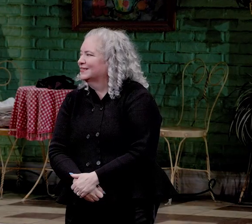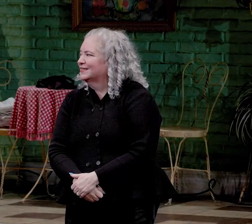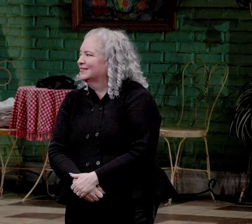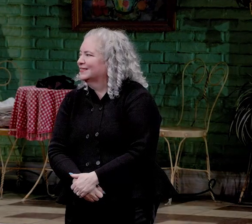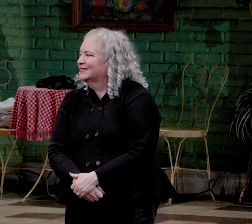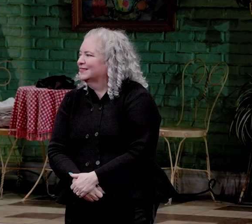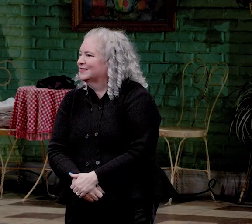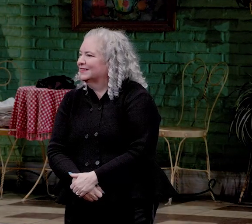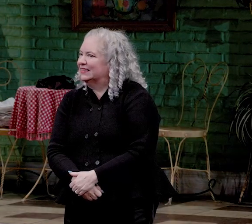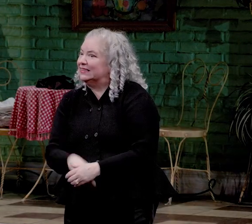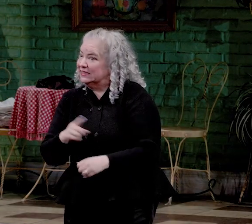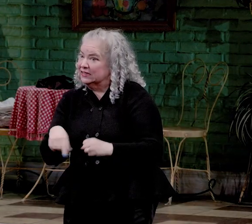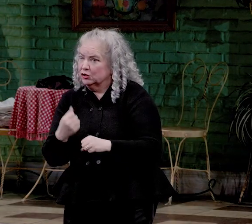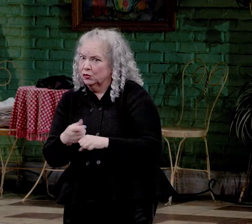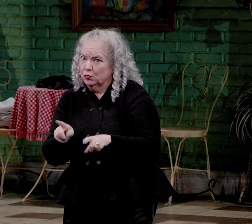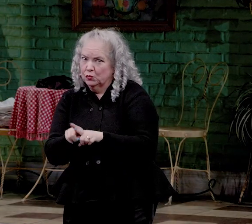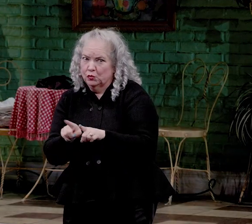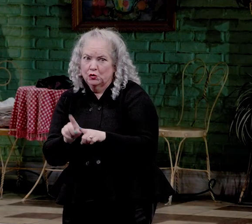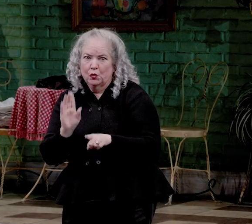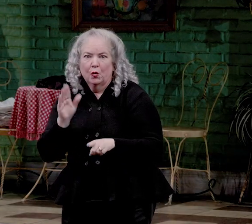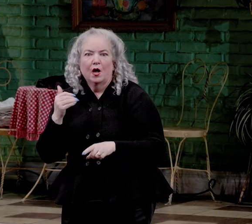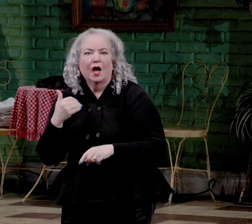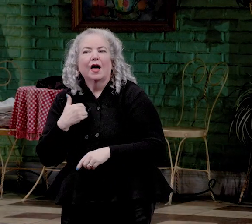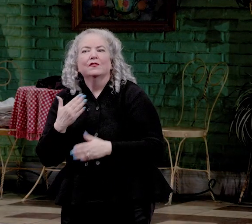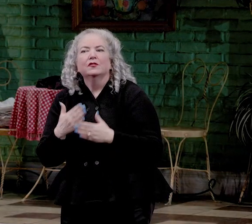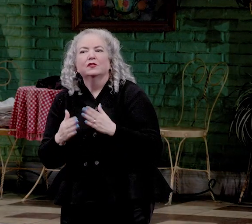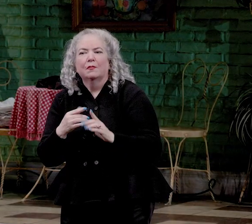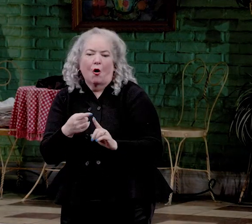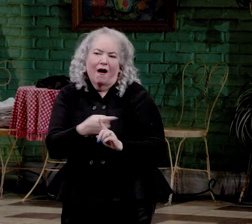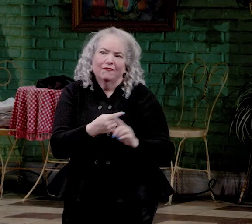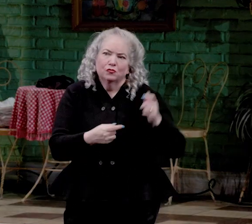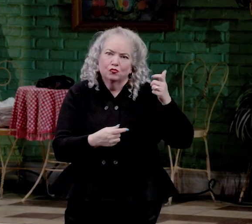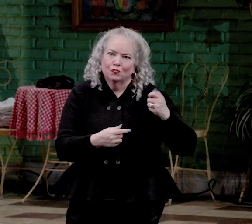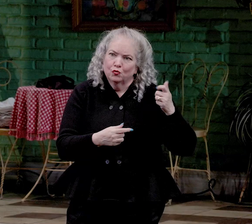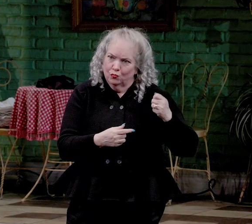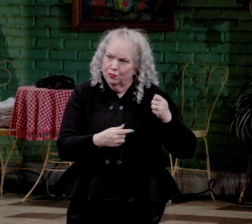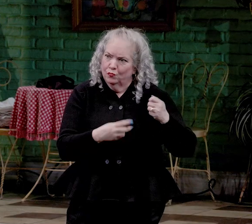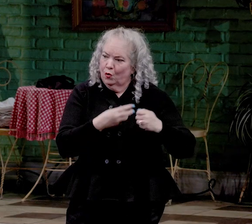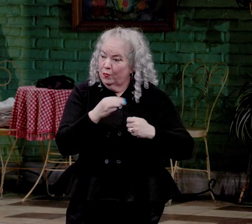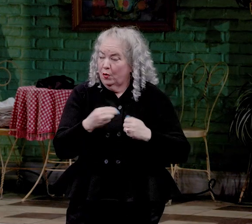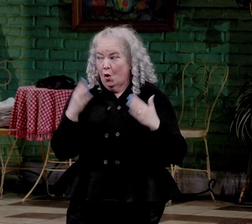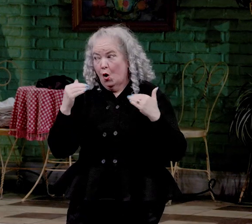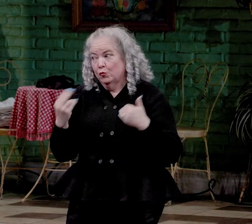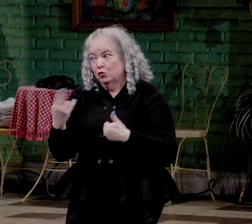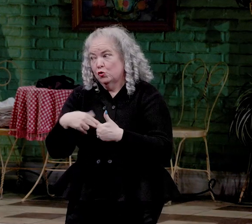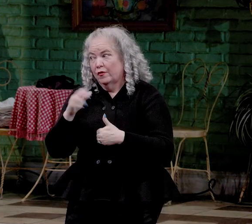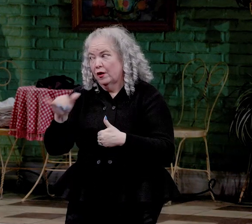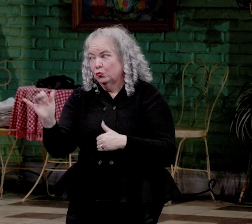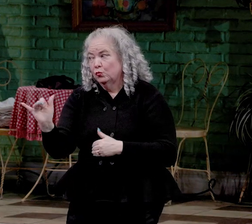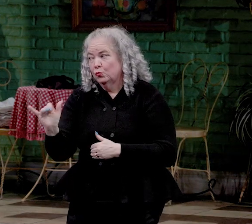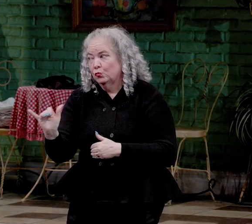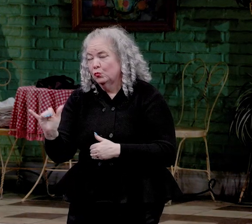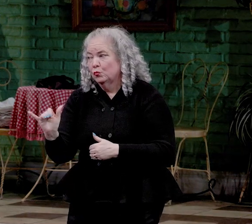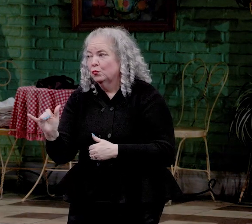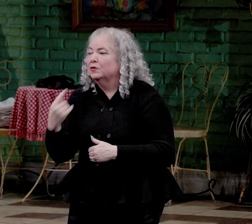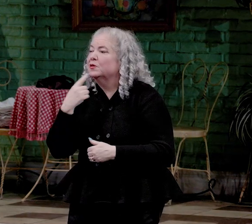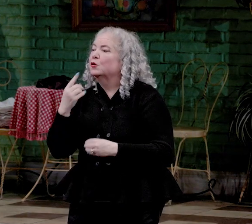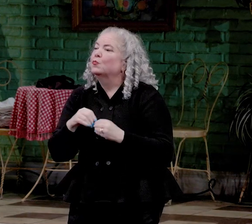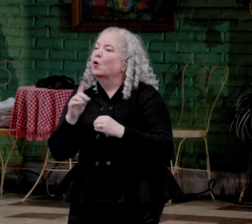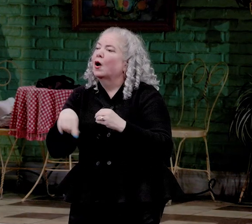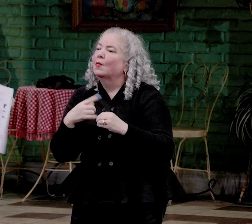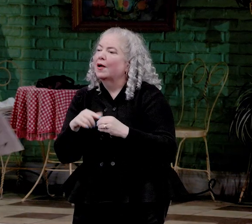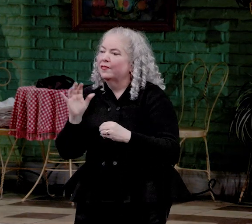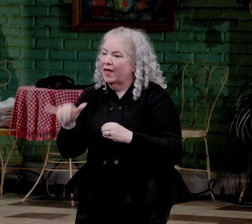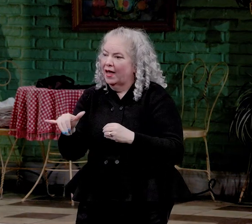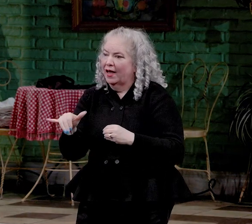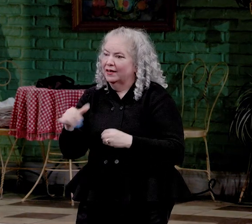This year we'll also have some off-subscription programming, which we hope you'll join us for as well. Here to tell you more